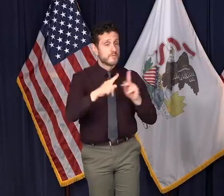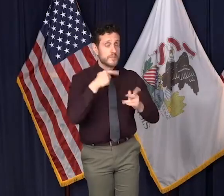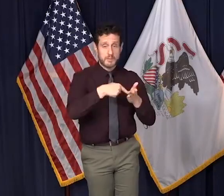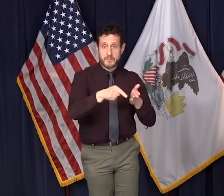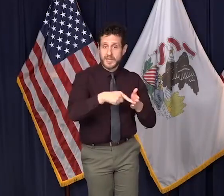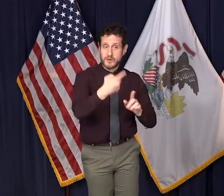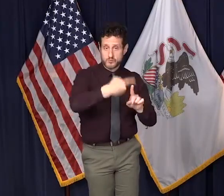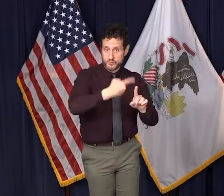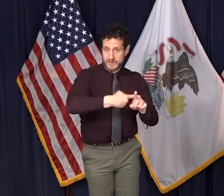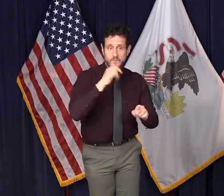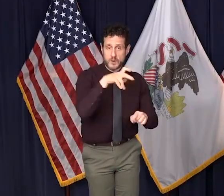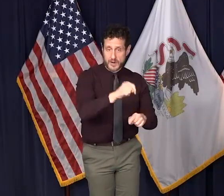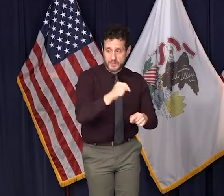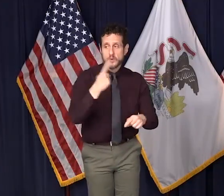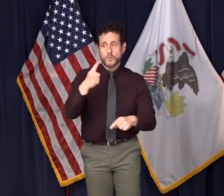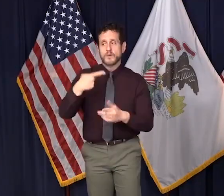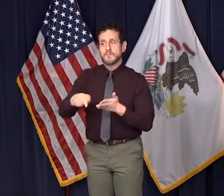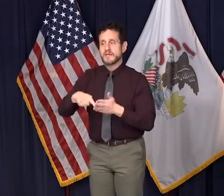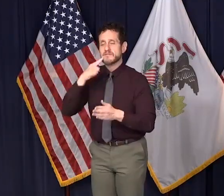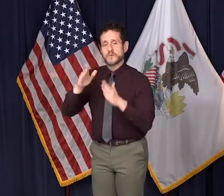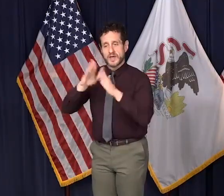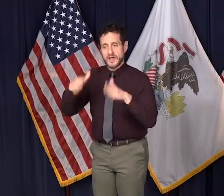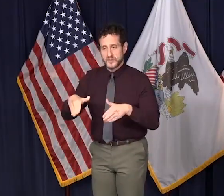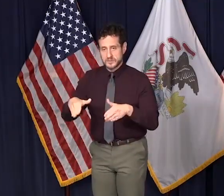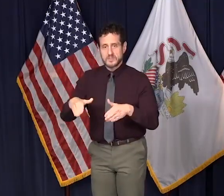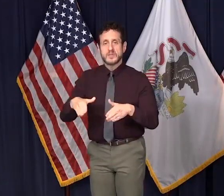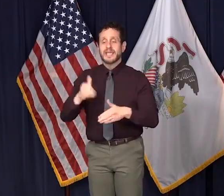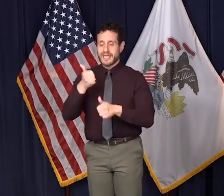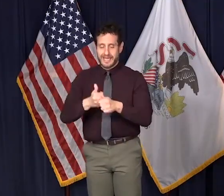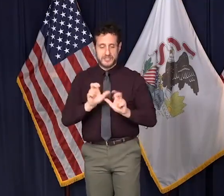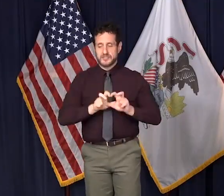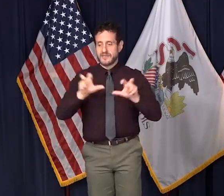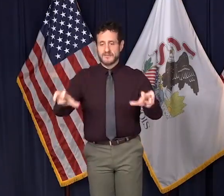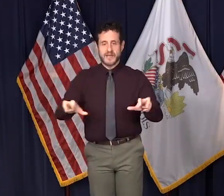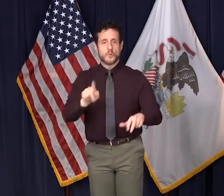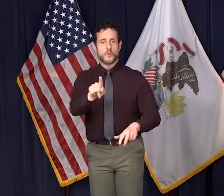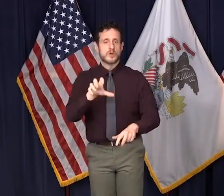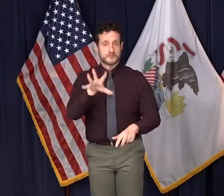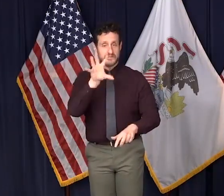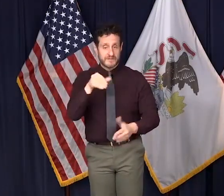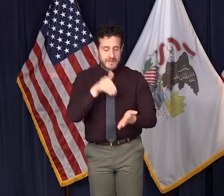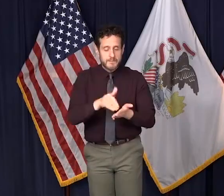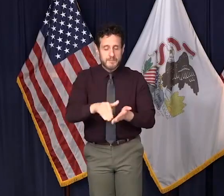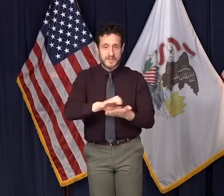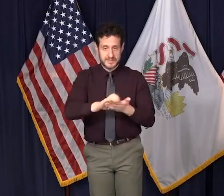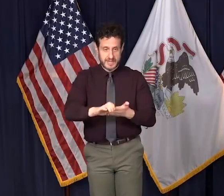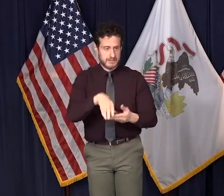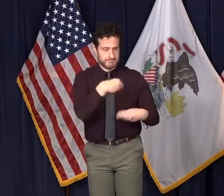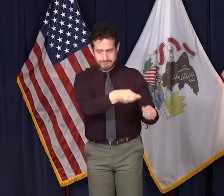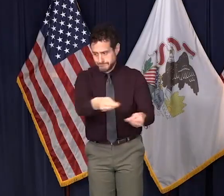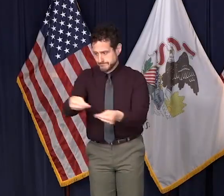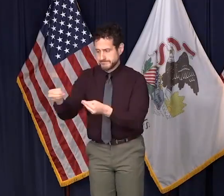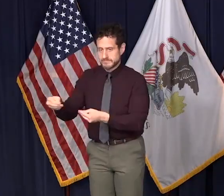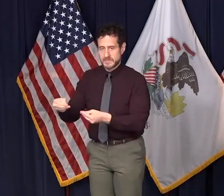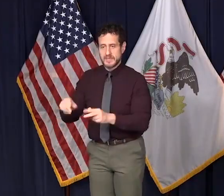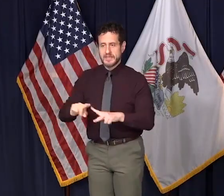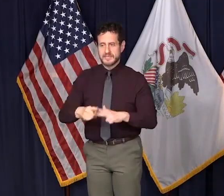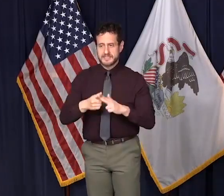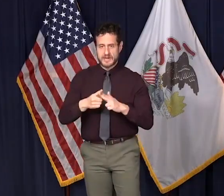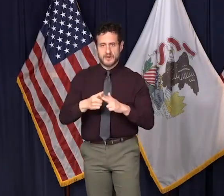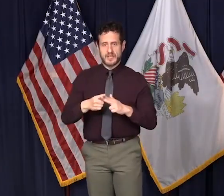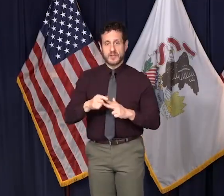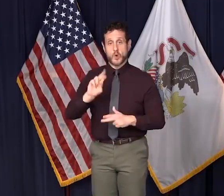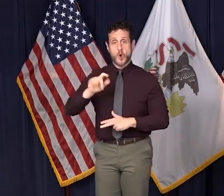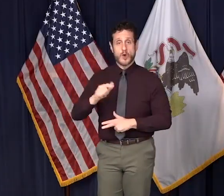each distributing $150 million. Starting the week of August 10th, applications will open for